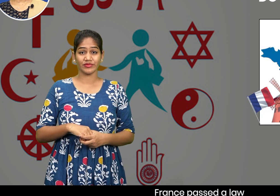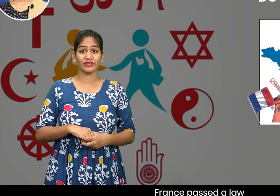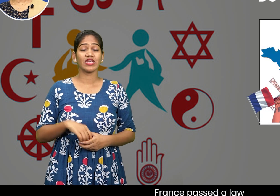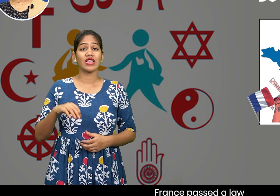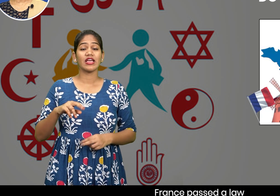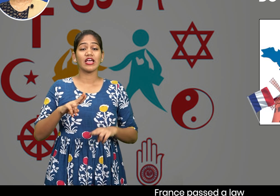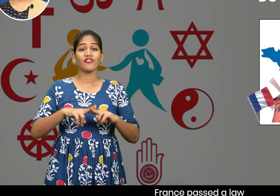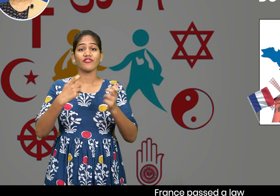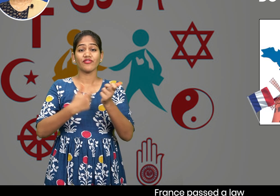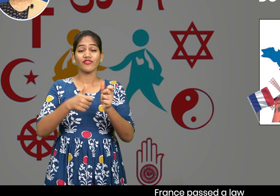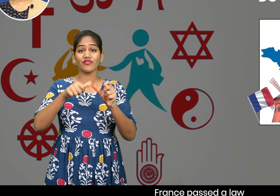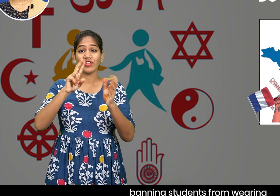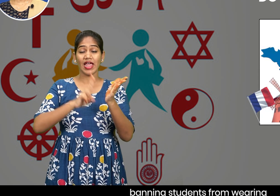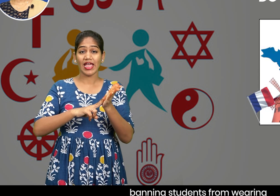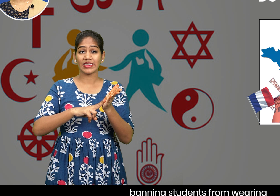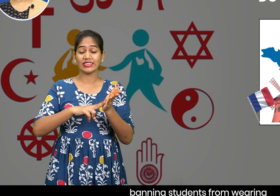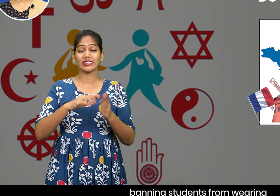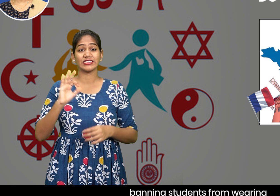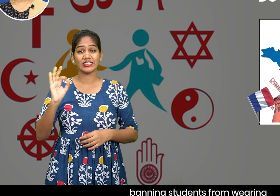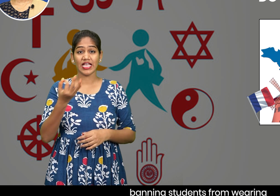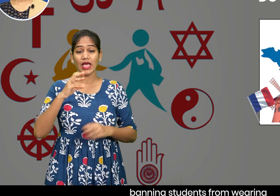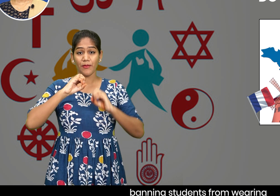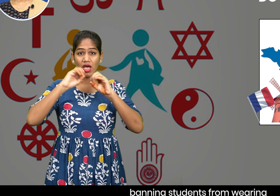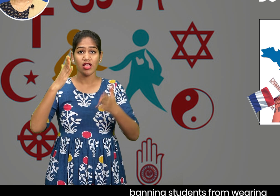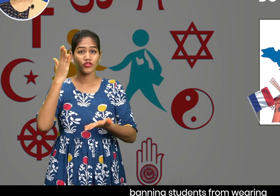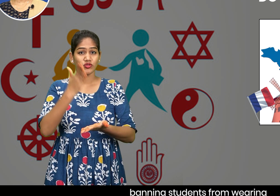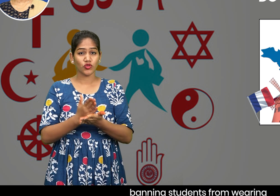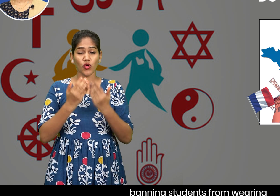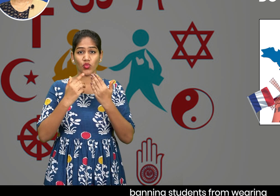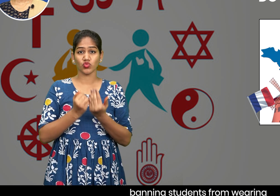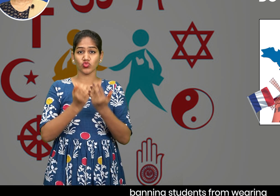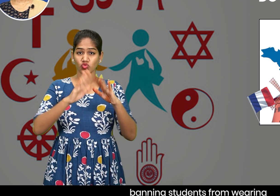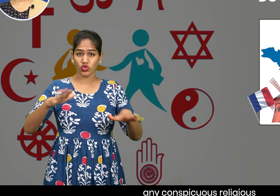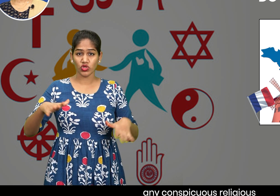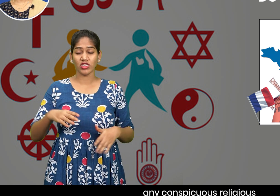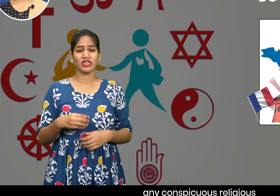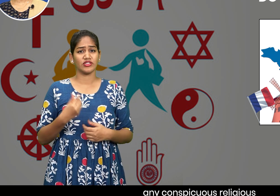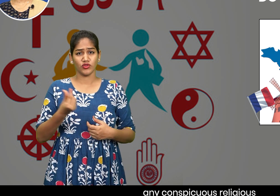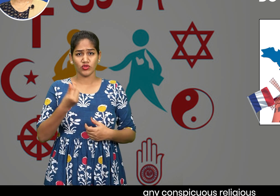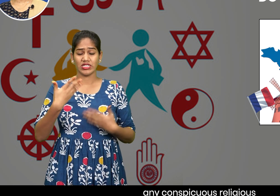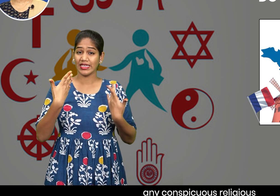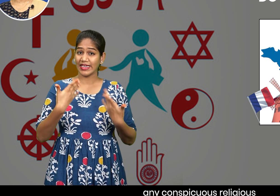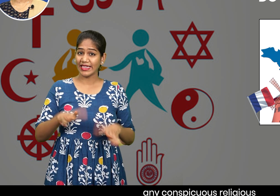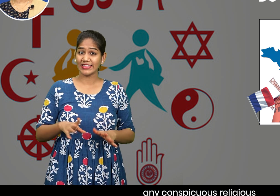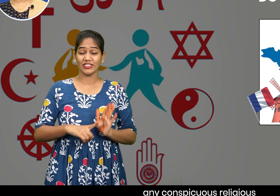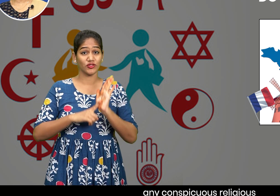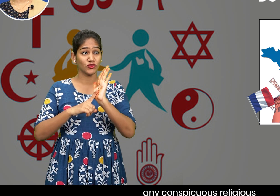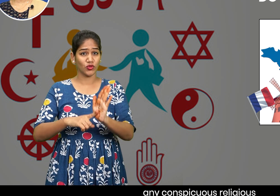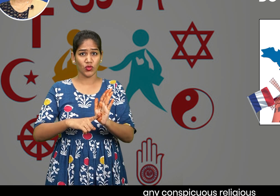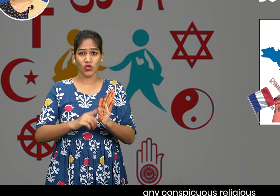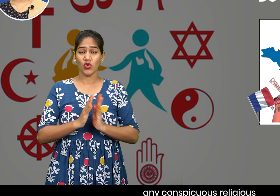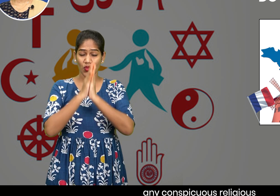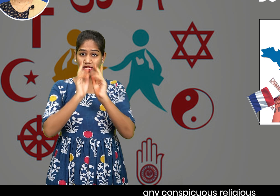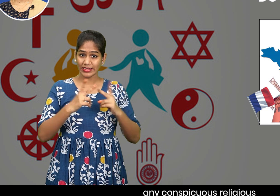France passed a law banning students from wearing any conspicuous